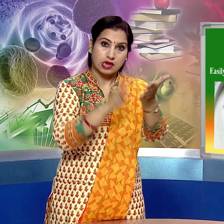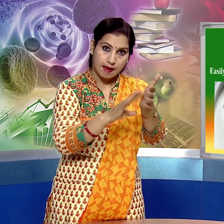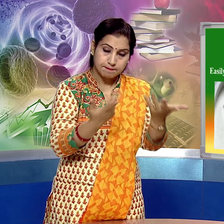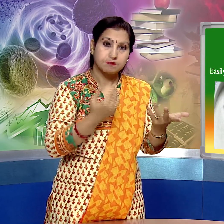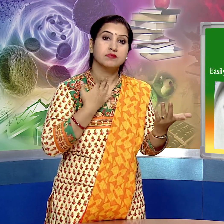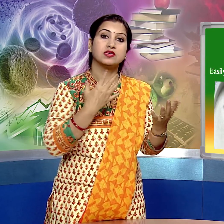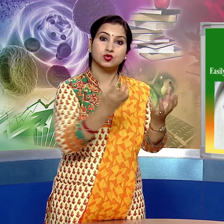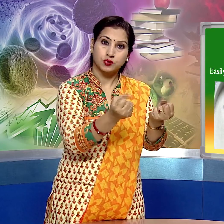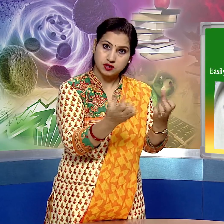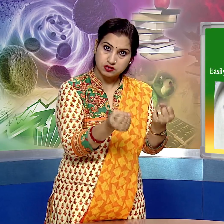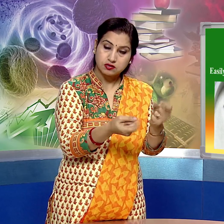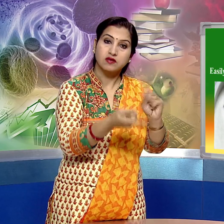sweets, jam.